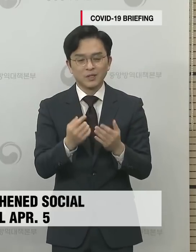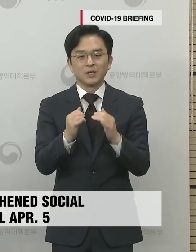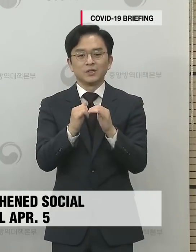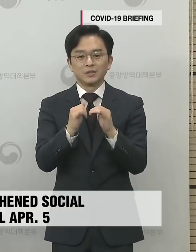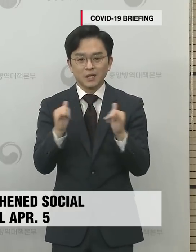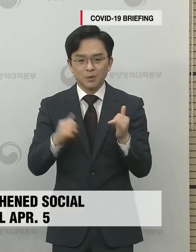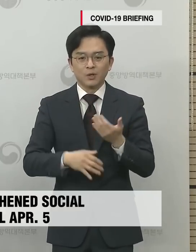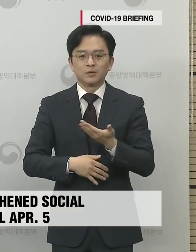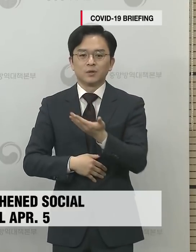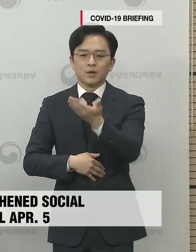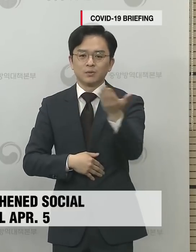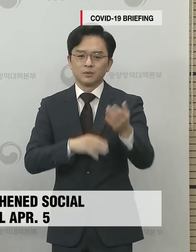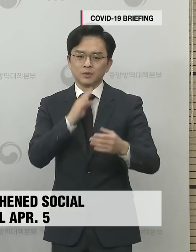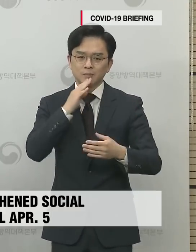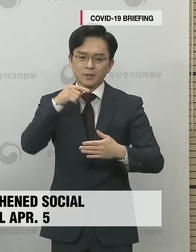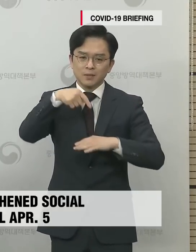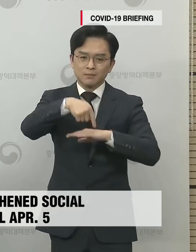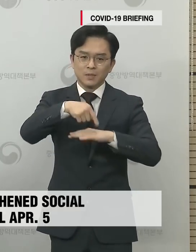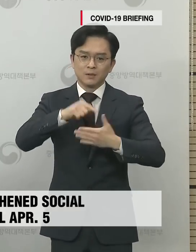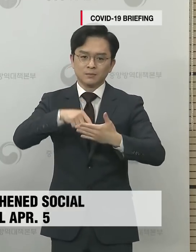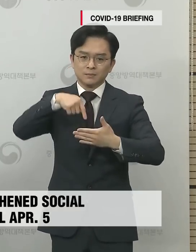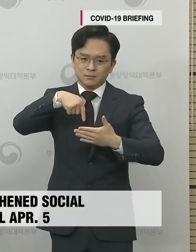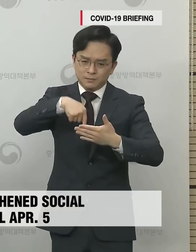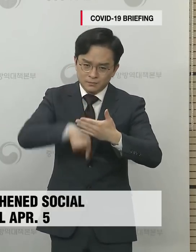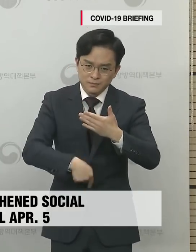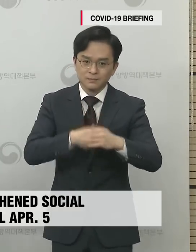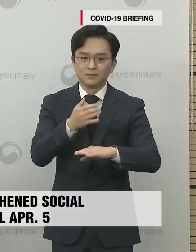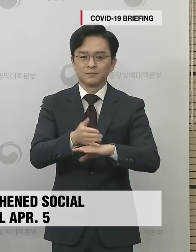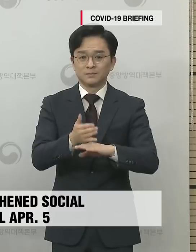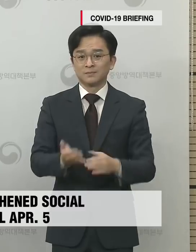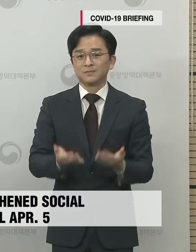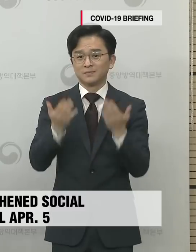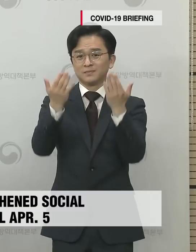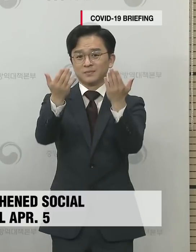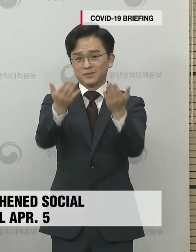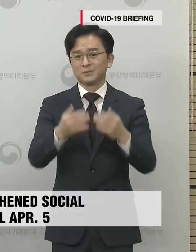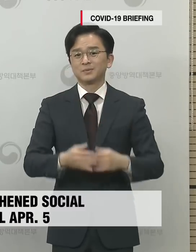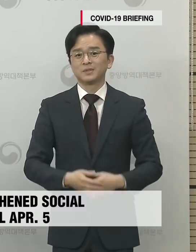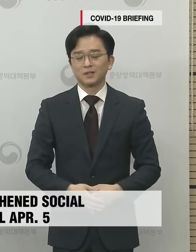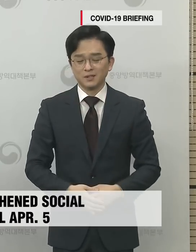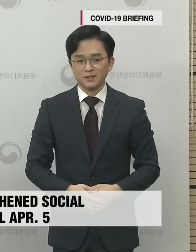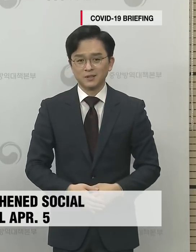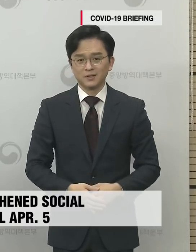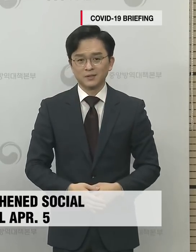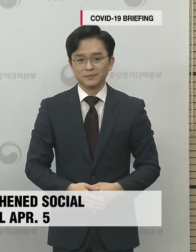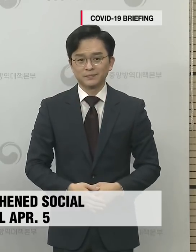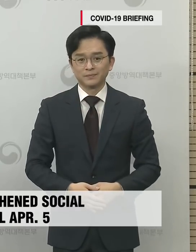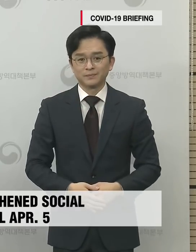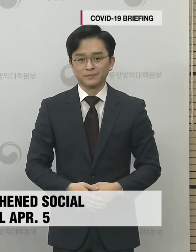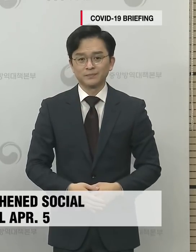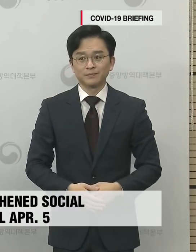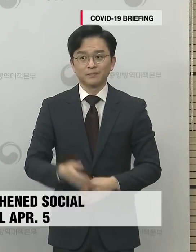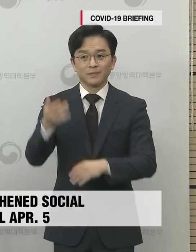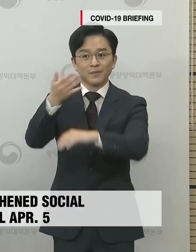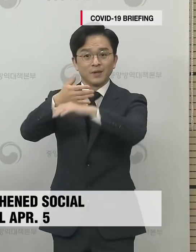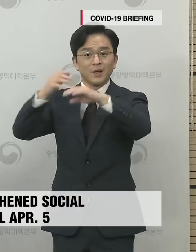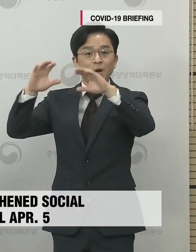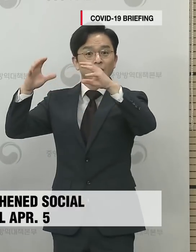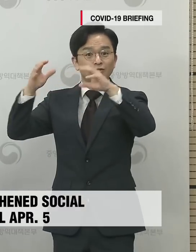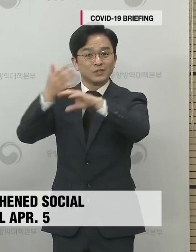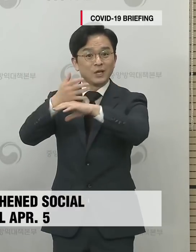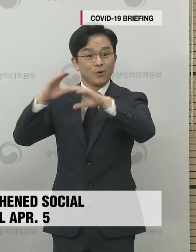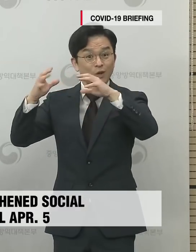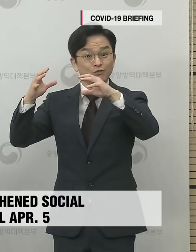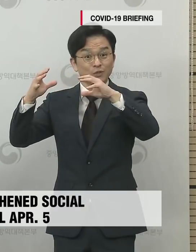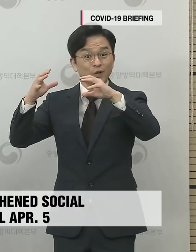volunteered to go to the front lines to combat the COVID-19. And we would